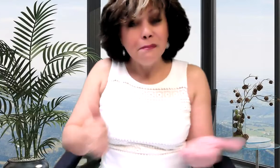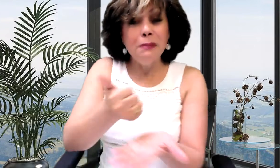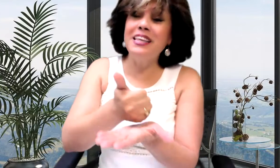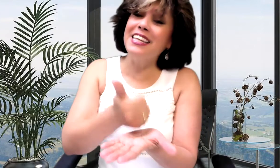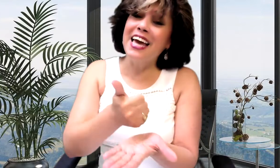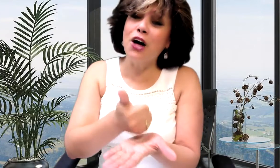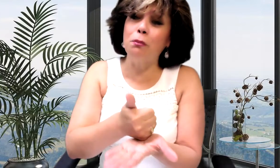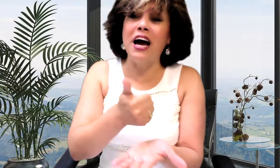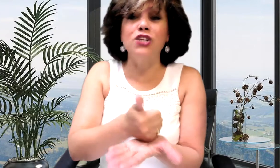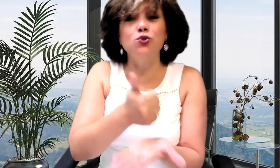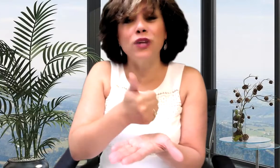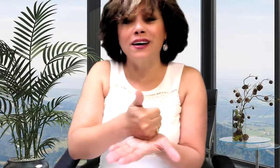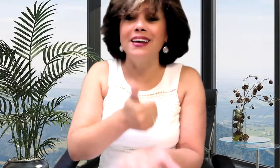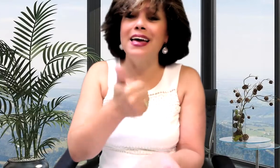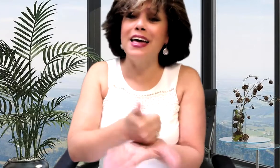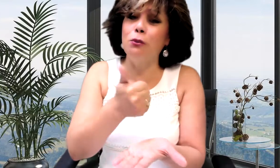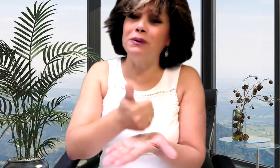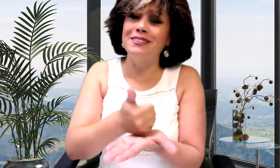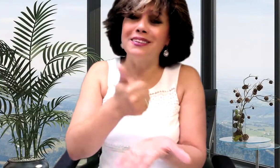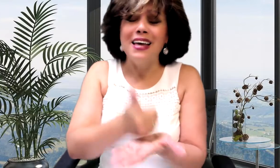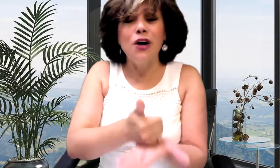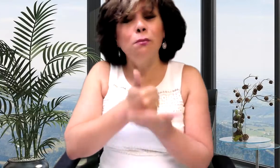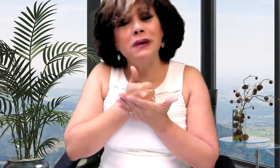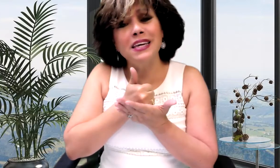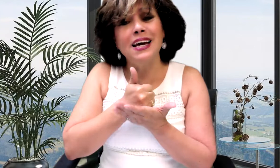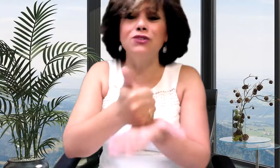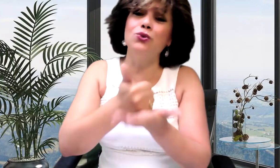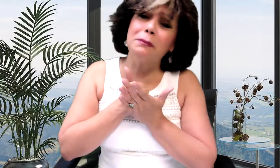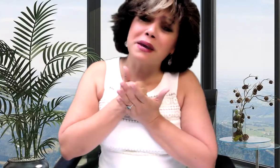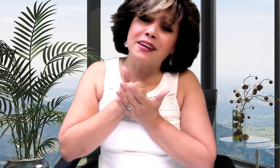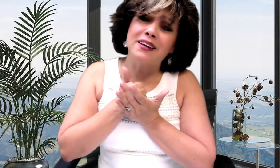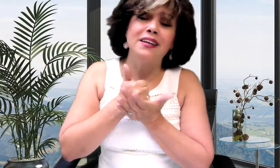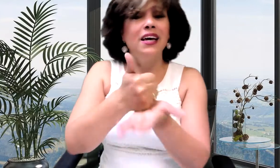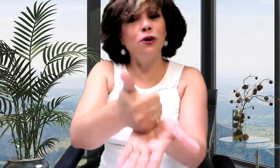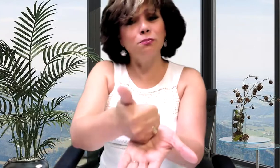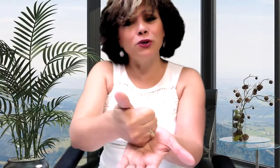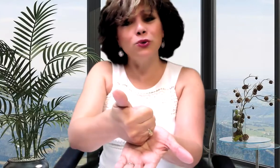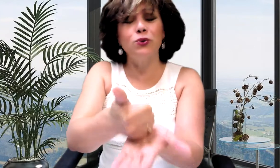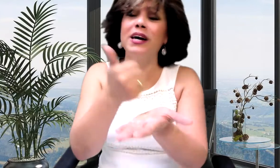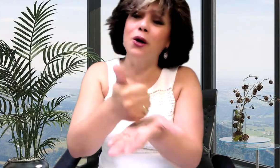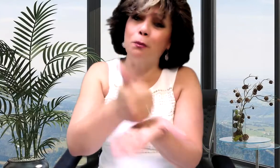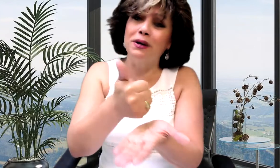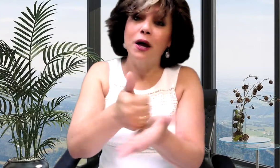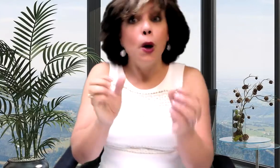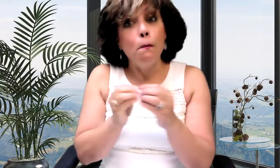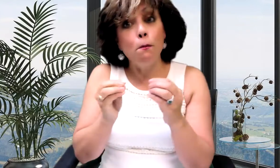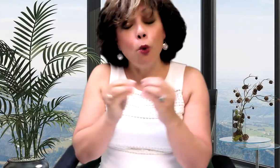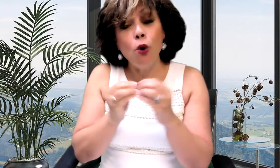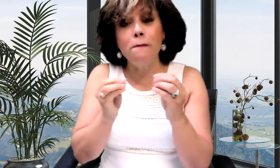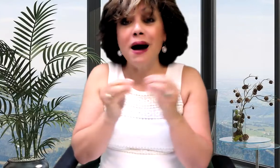Maybe they need help, ayuda, help. Help me, ayúdame. Help you, help. More,